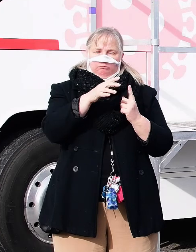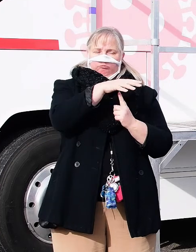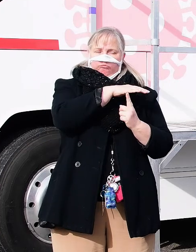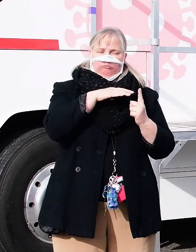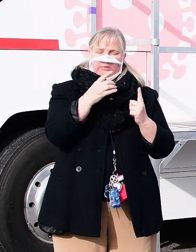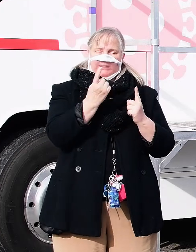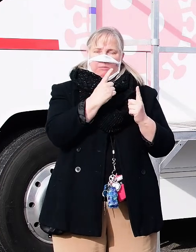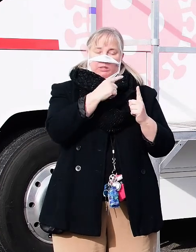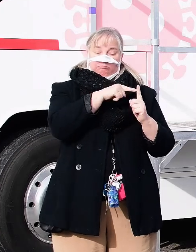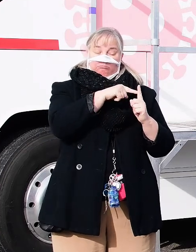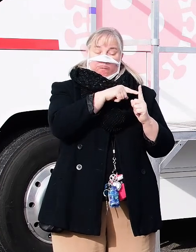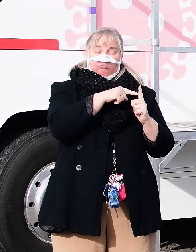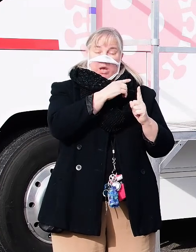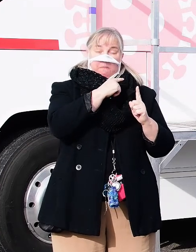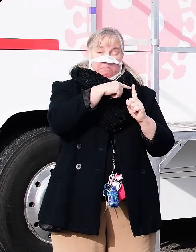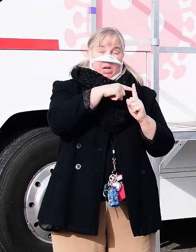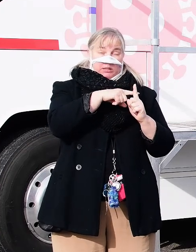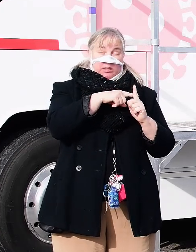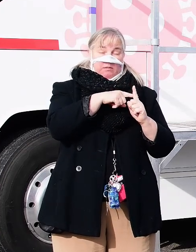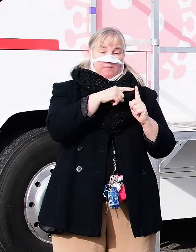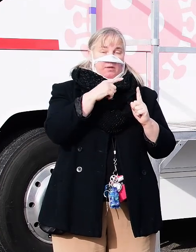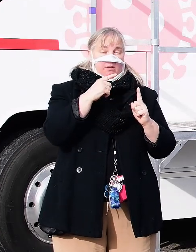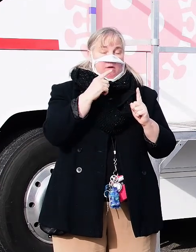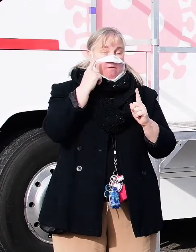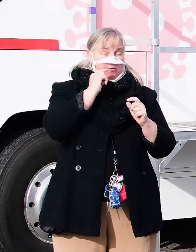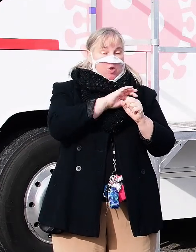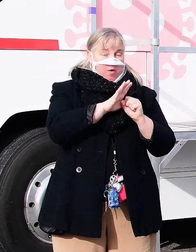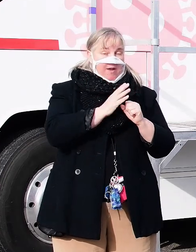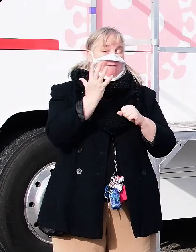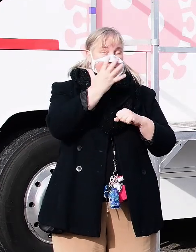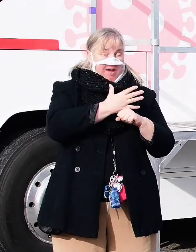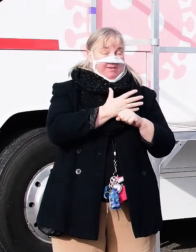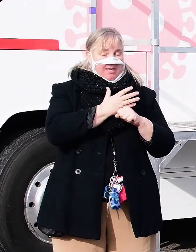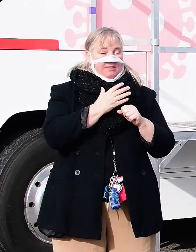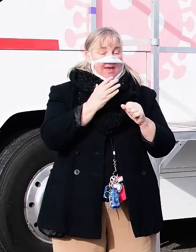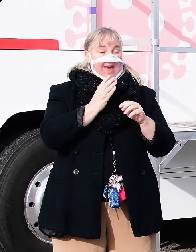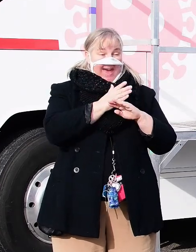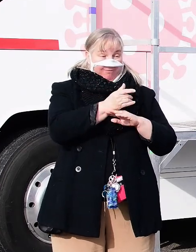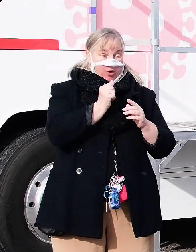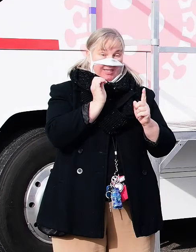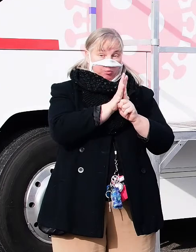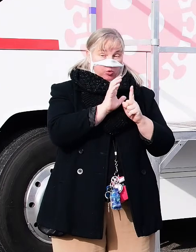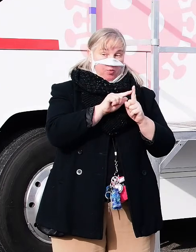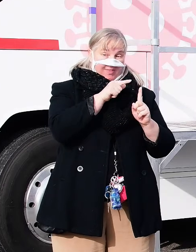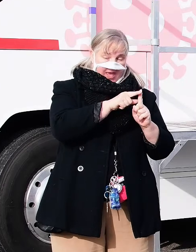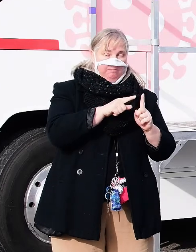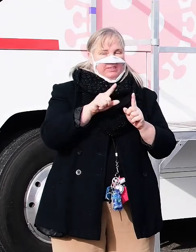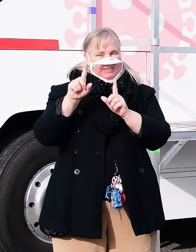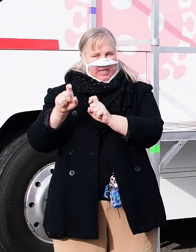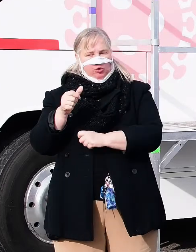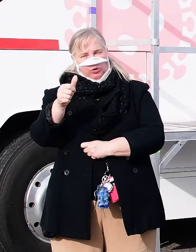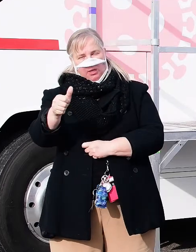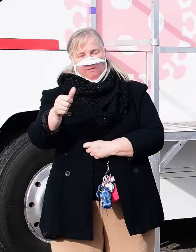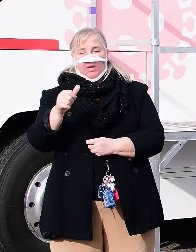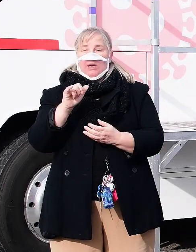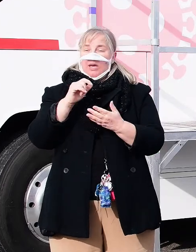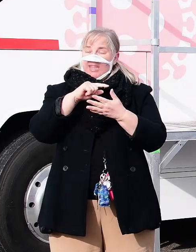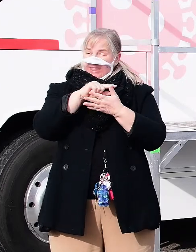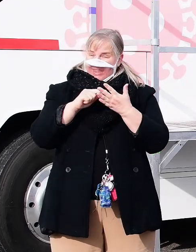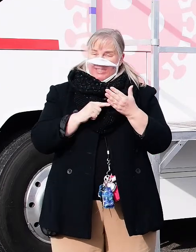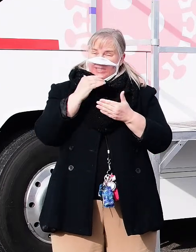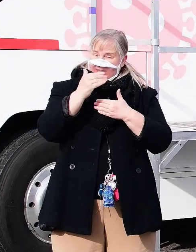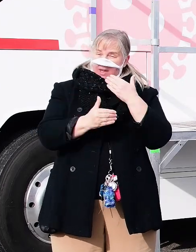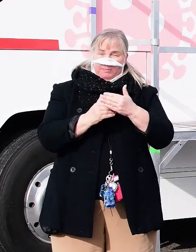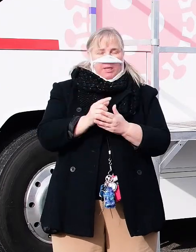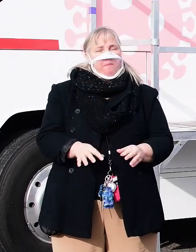tests positive for COVID-19 5 days after their exposure. These steps are important